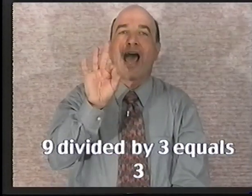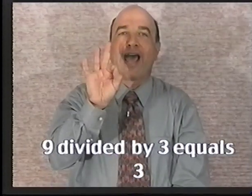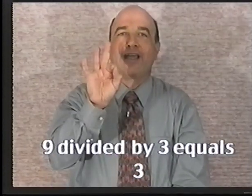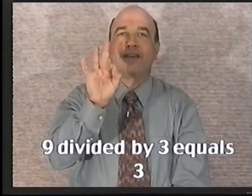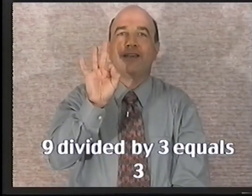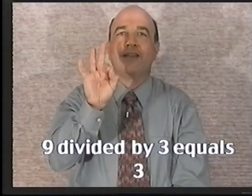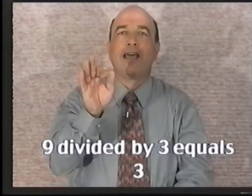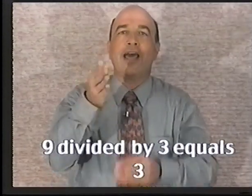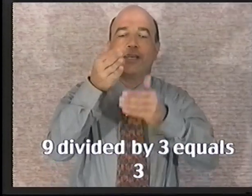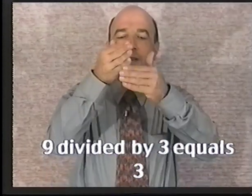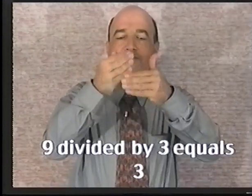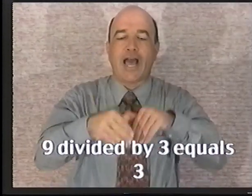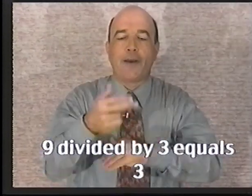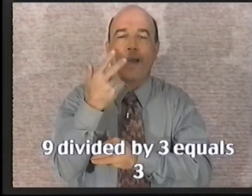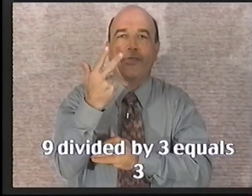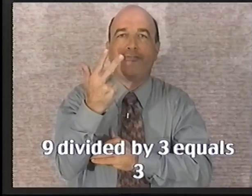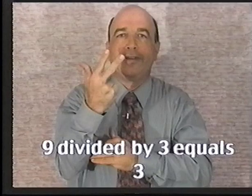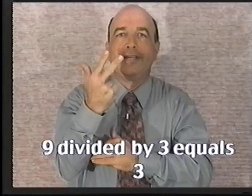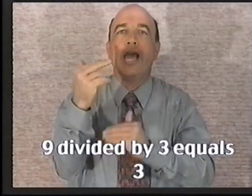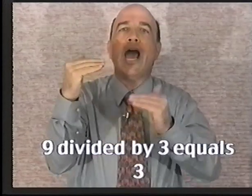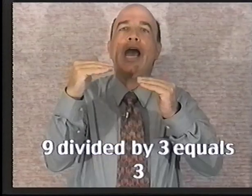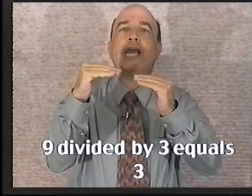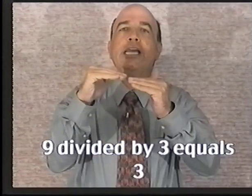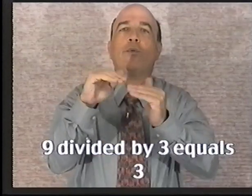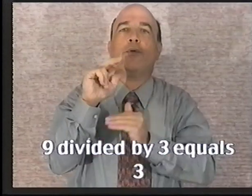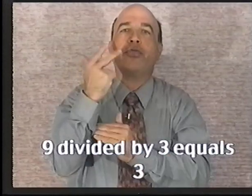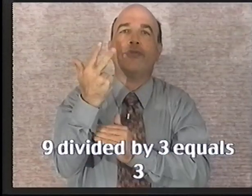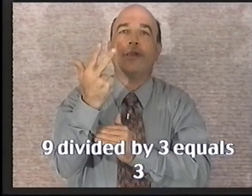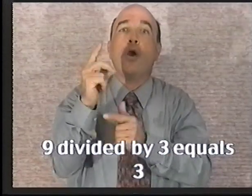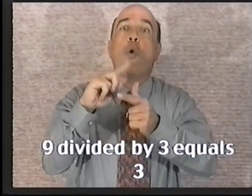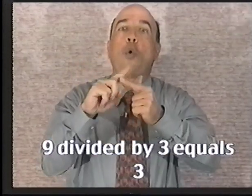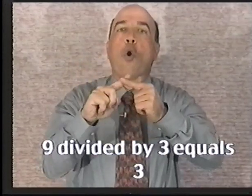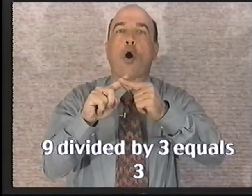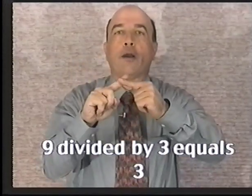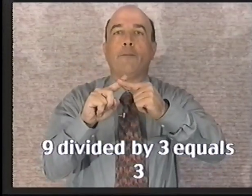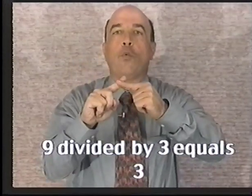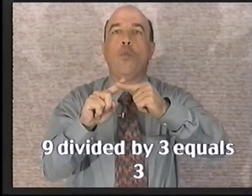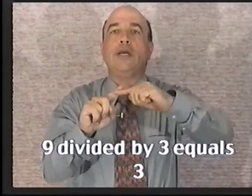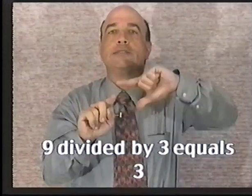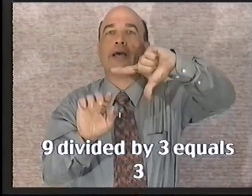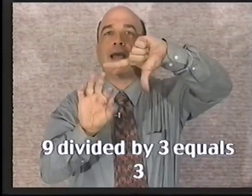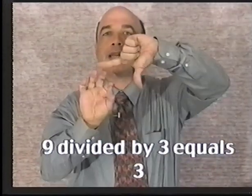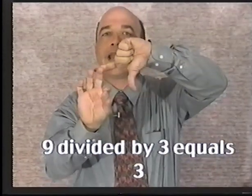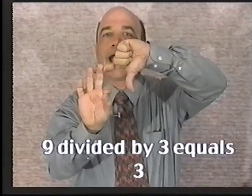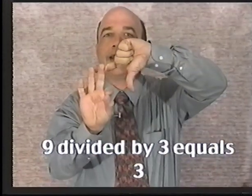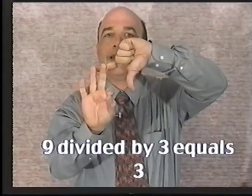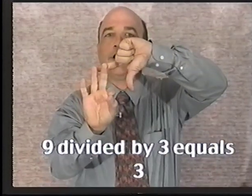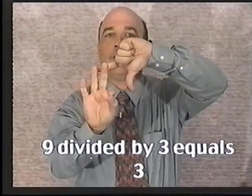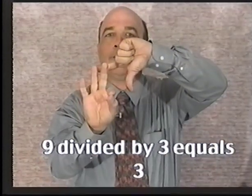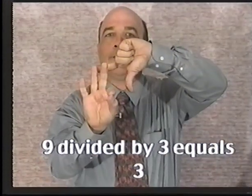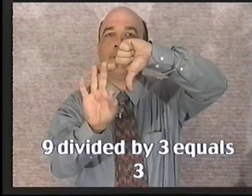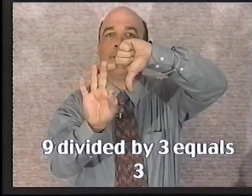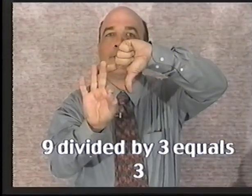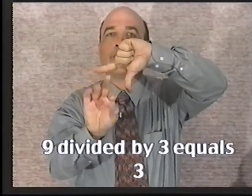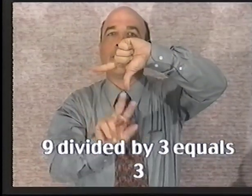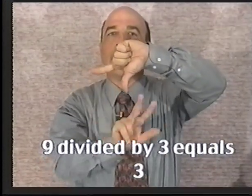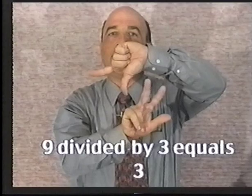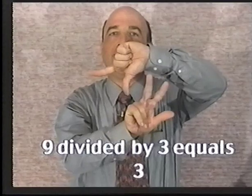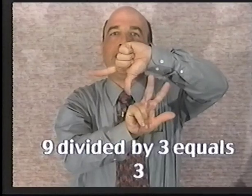9 divided by 3 equals 3, or we can say 9 here, then 3